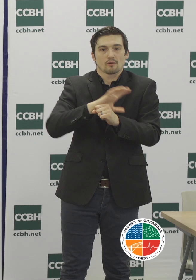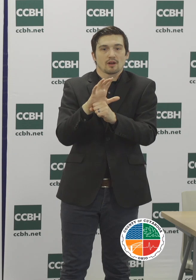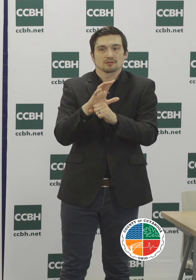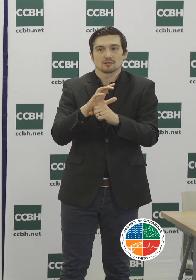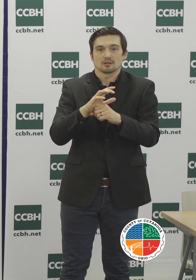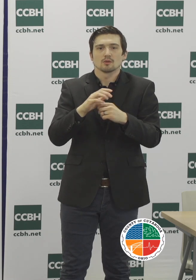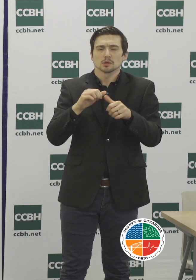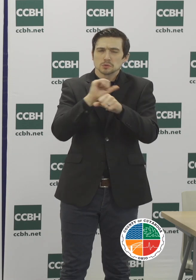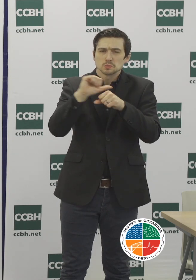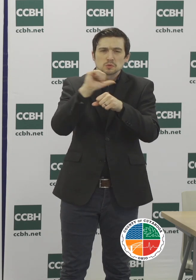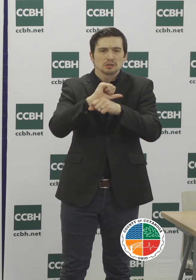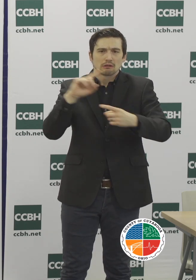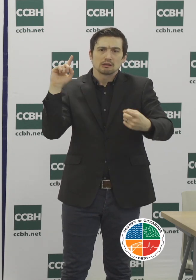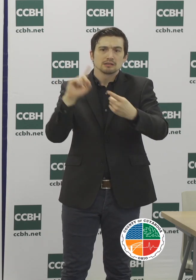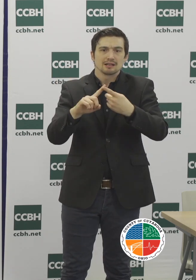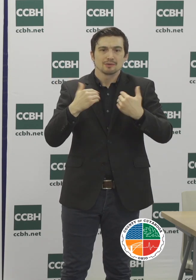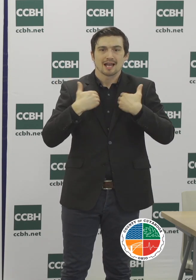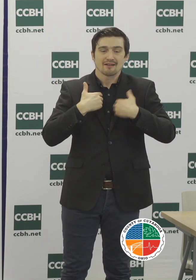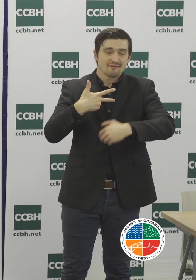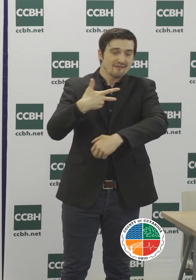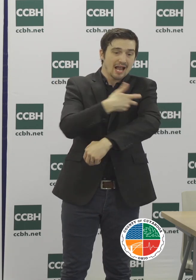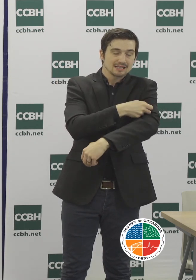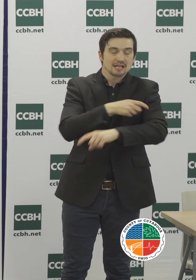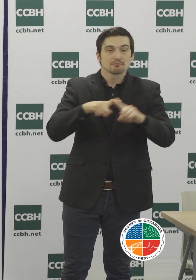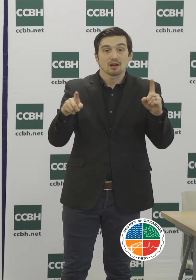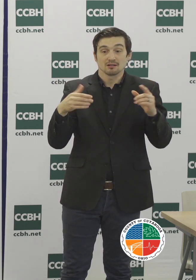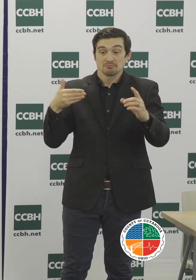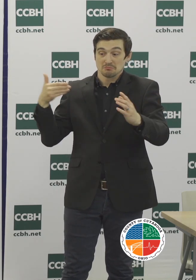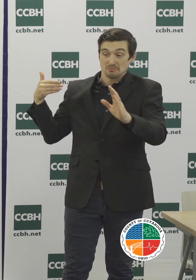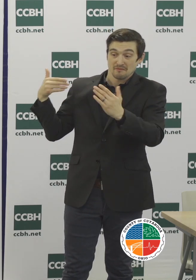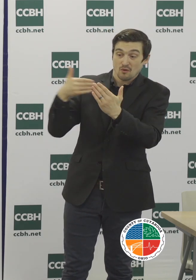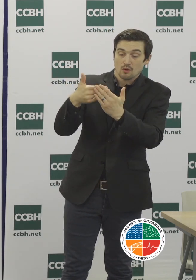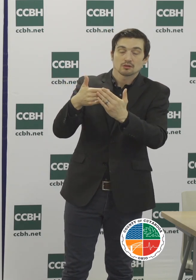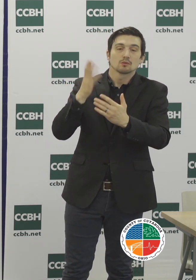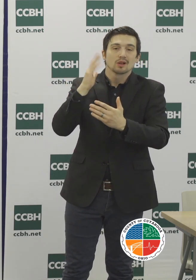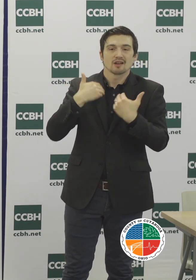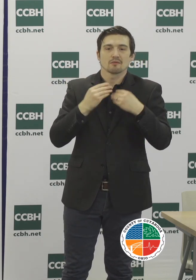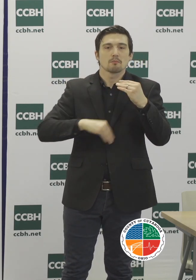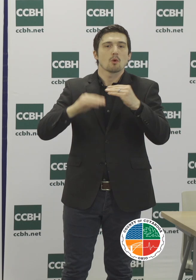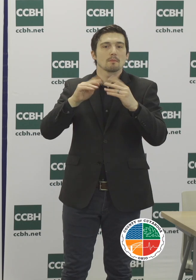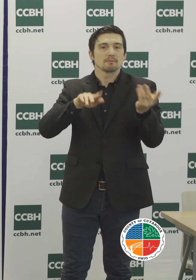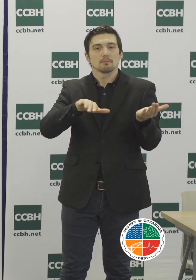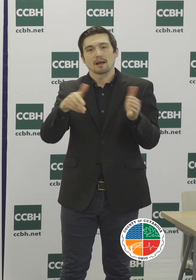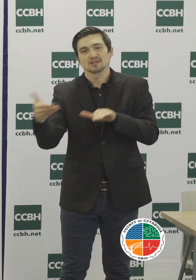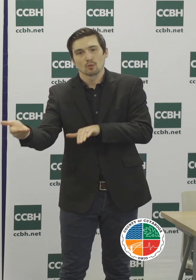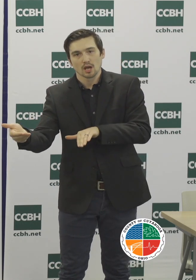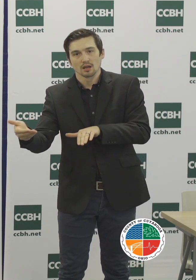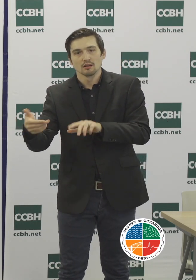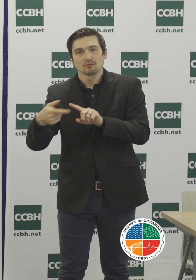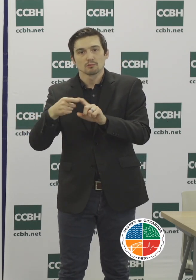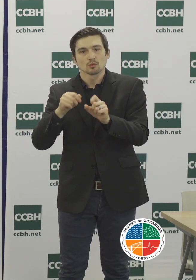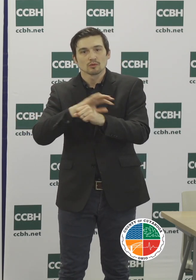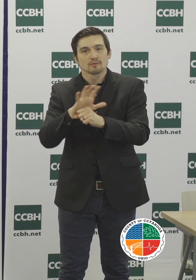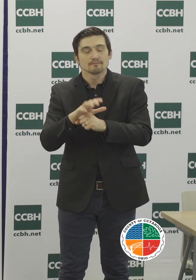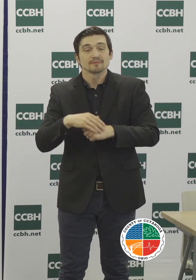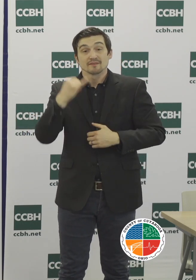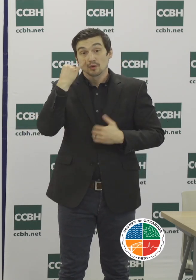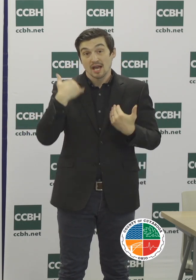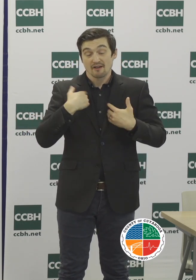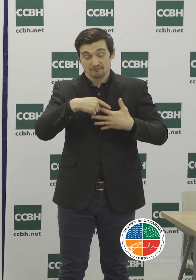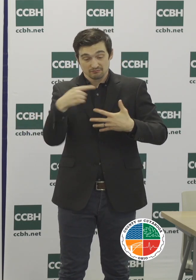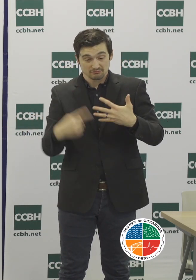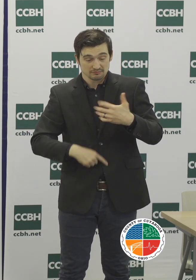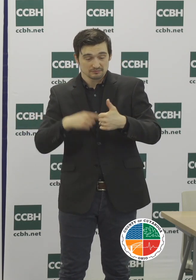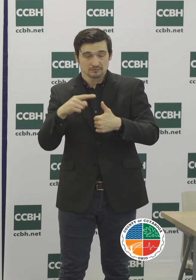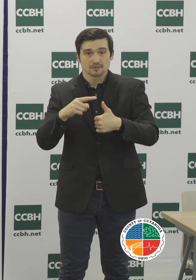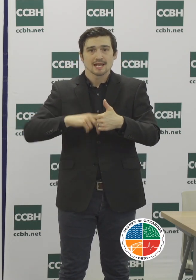cases, and we will continue to see fatalities. The CDC describes people in high-risk categories as having these issues: